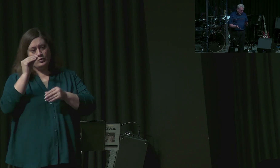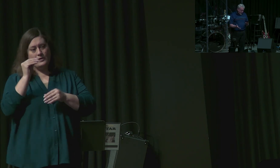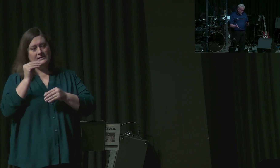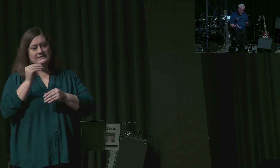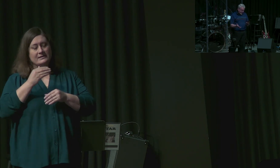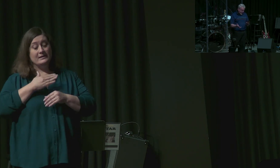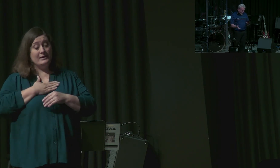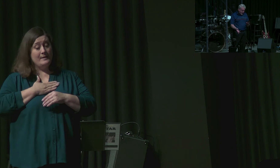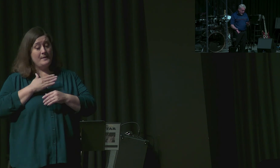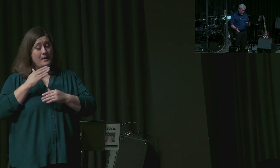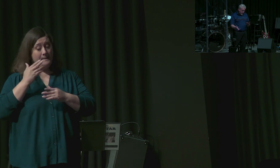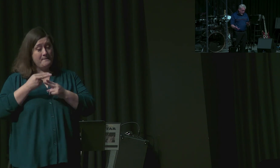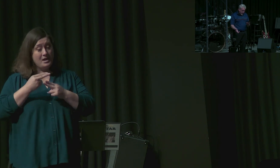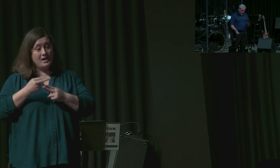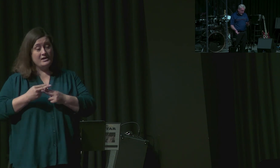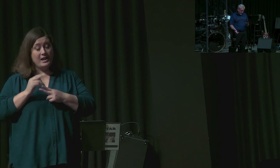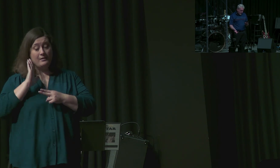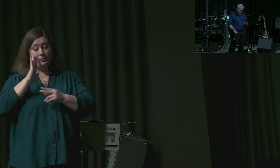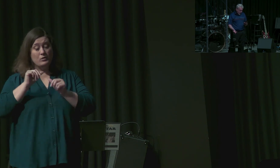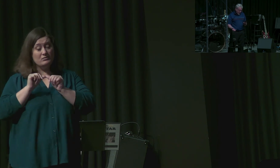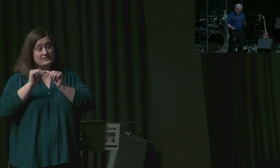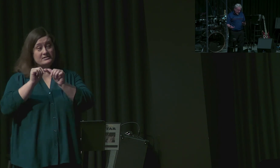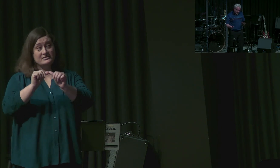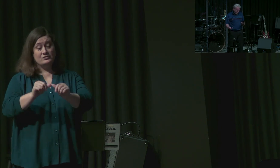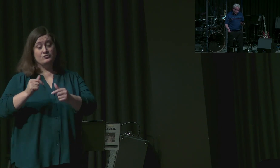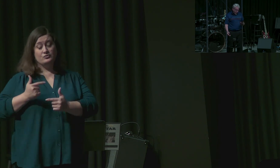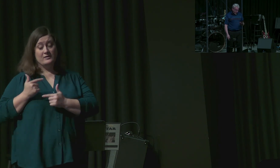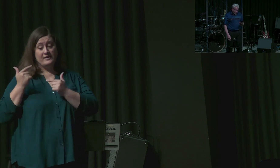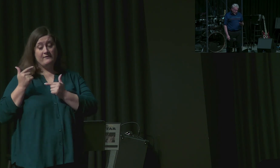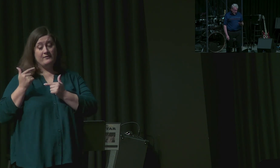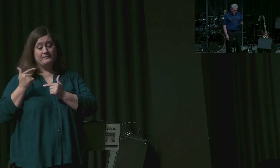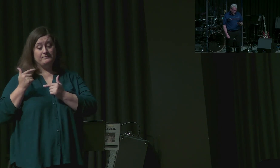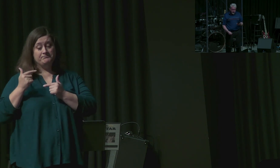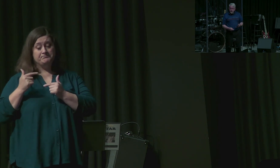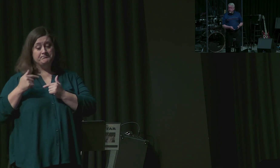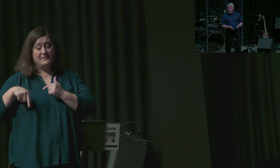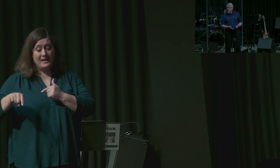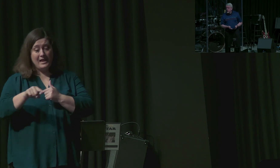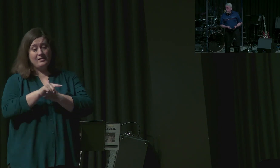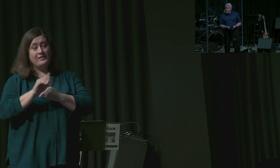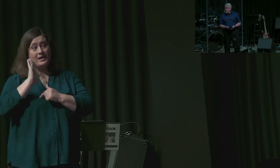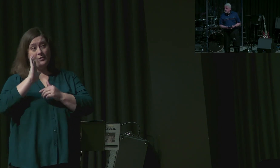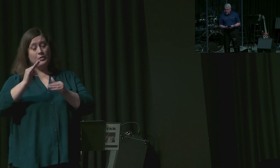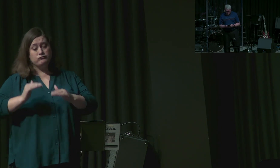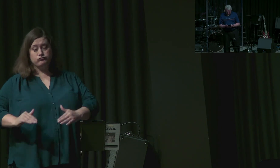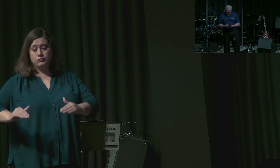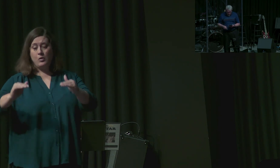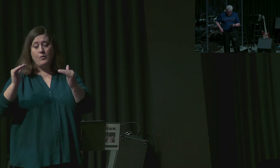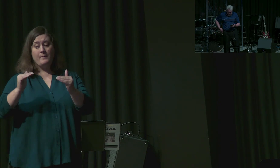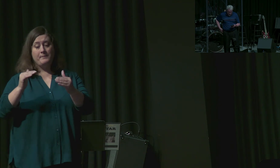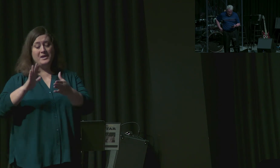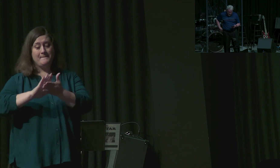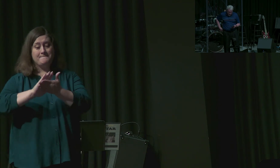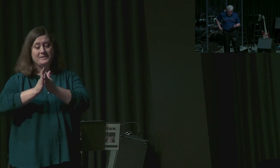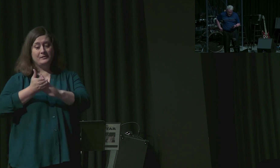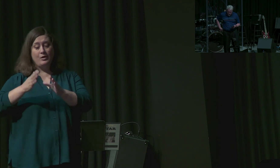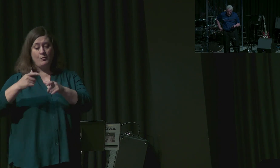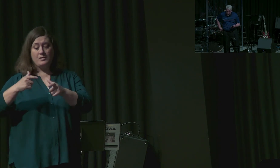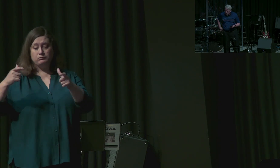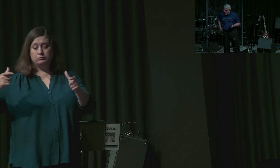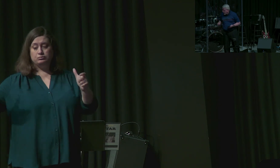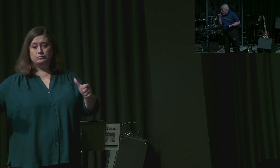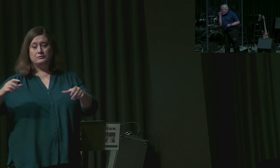the name of my fathers Abraham and Isaac, and let them grow into a multitude in the midst of the earth."